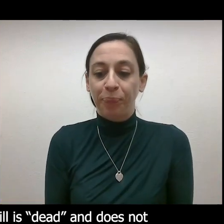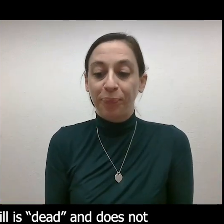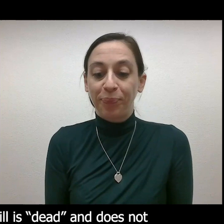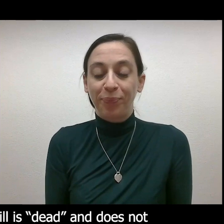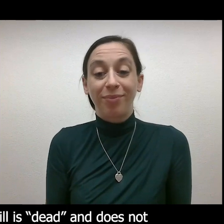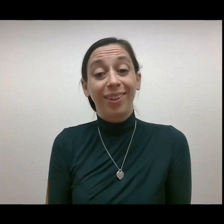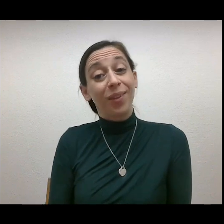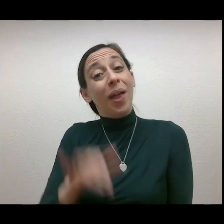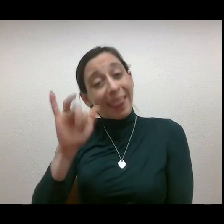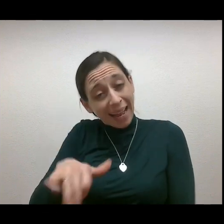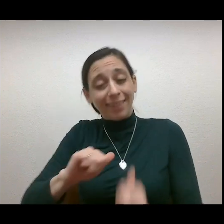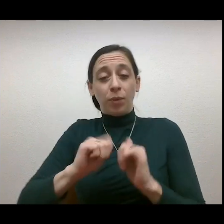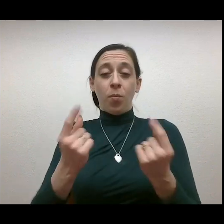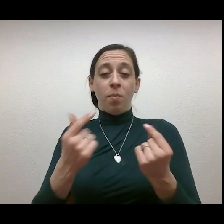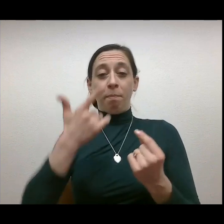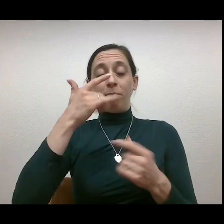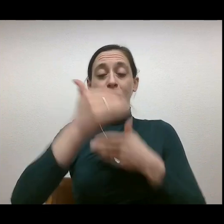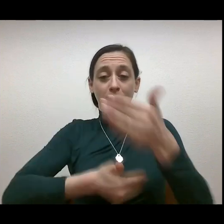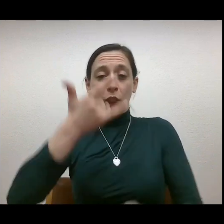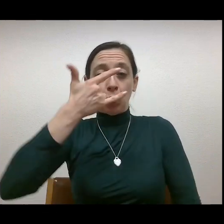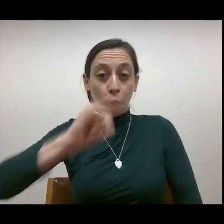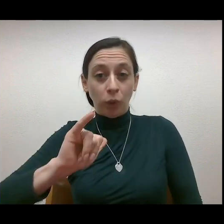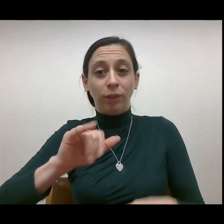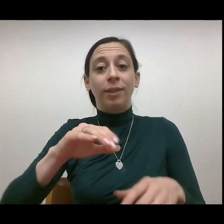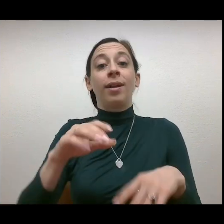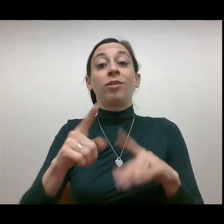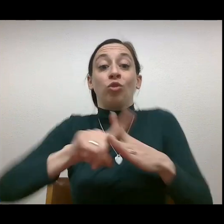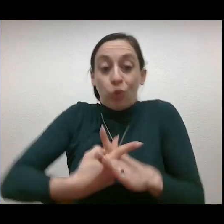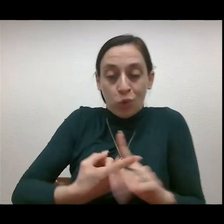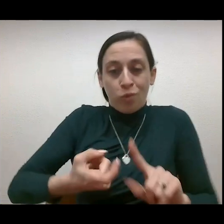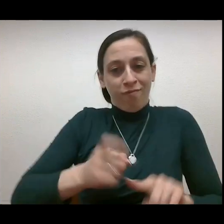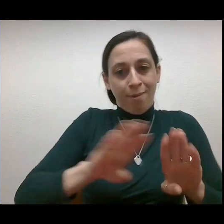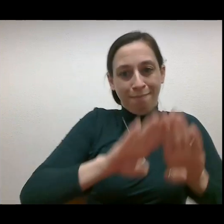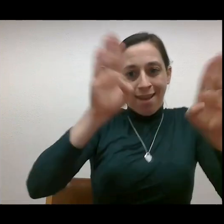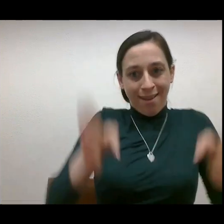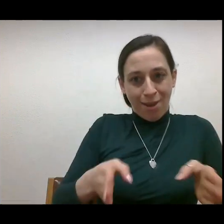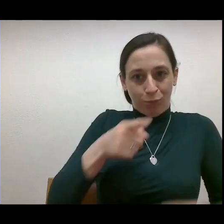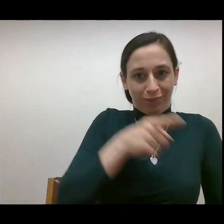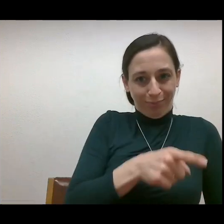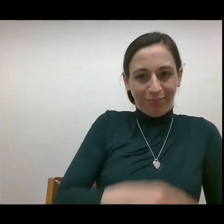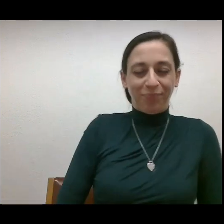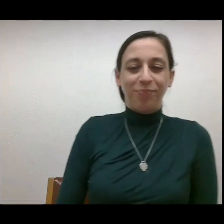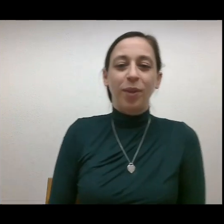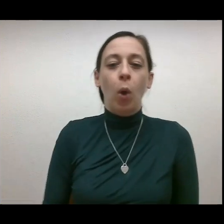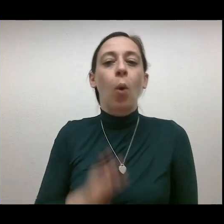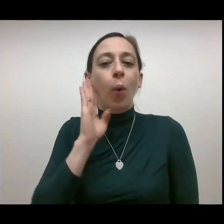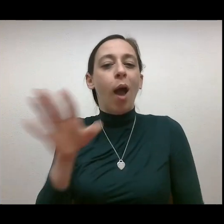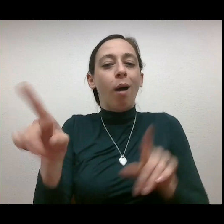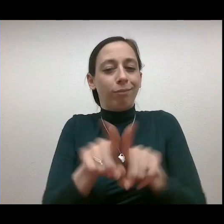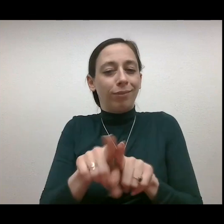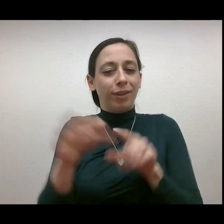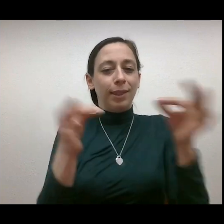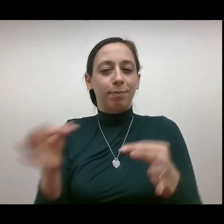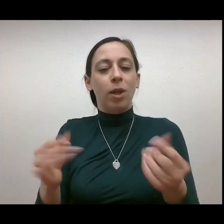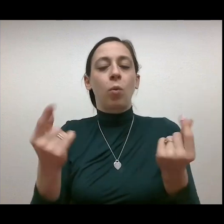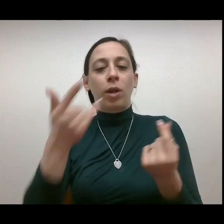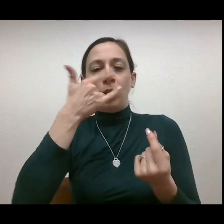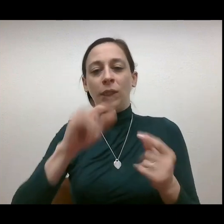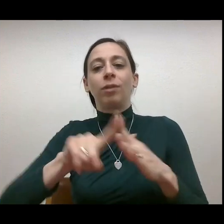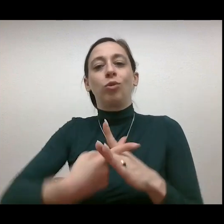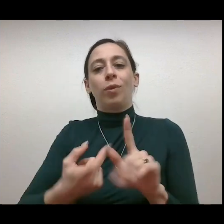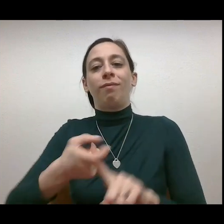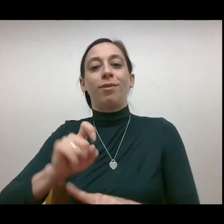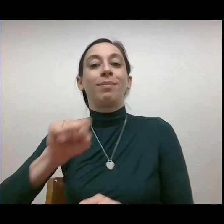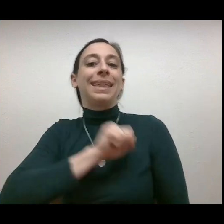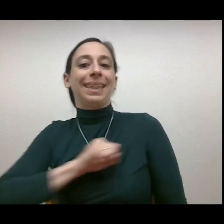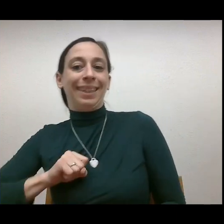not become law. So that is what the process looks like starting from the House. Next, we will